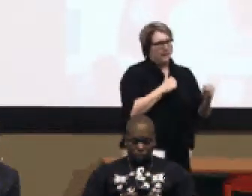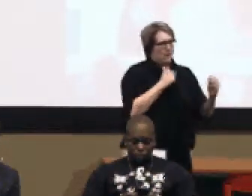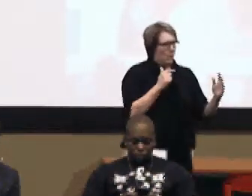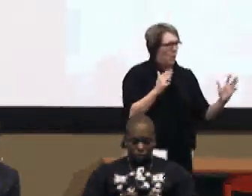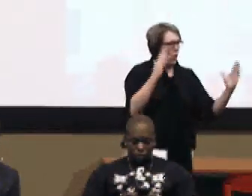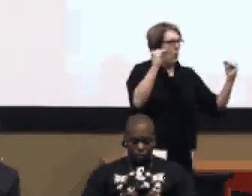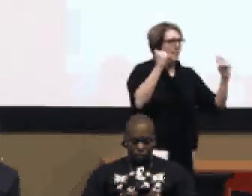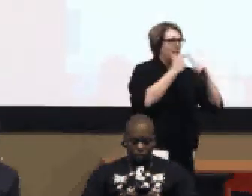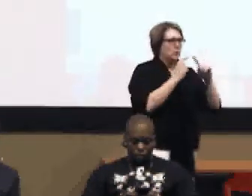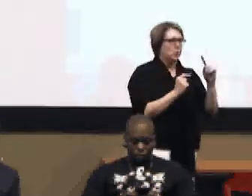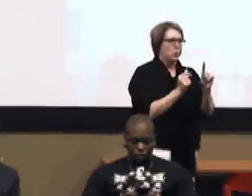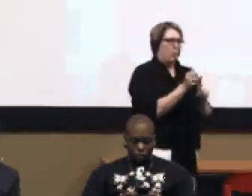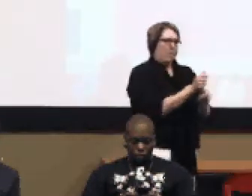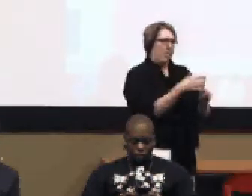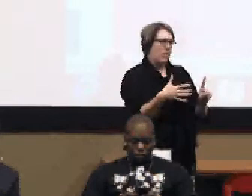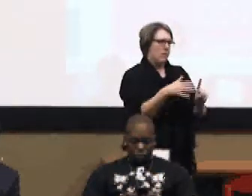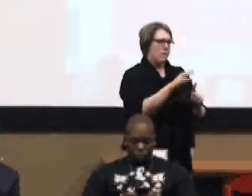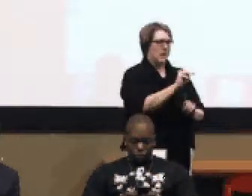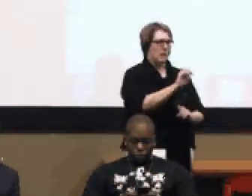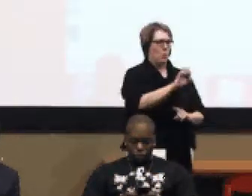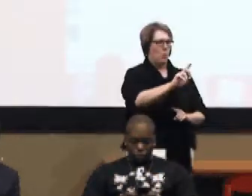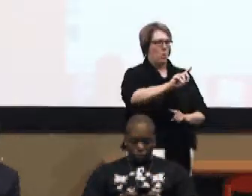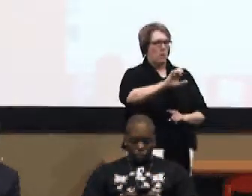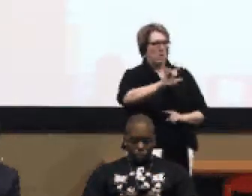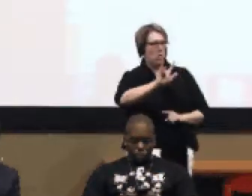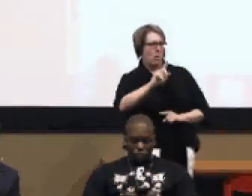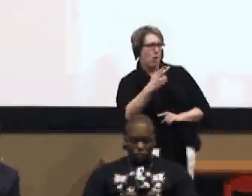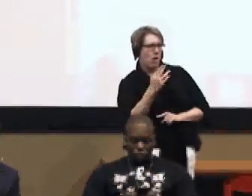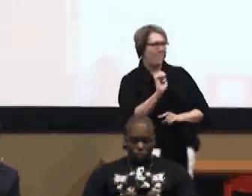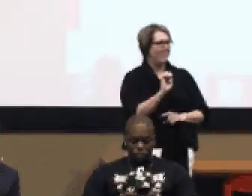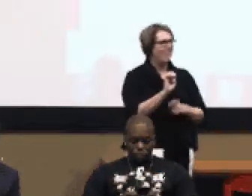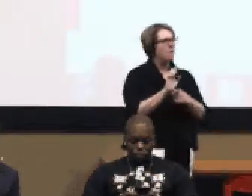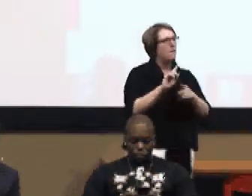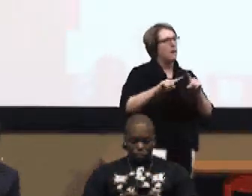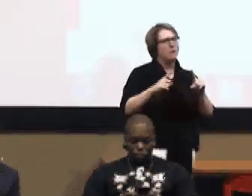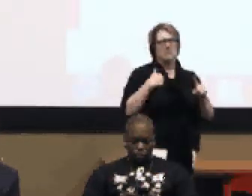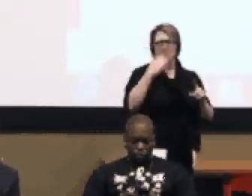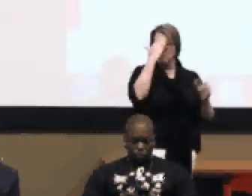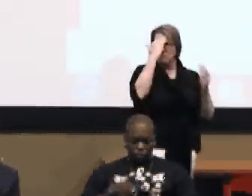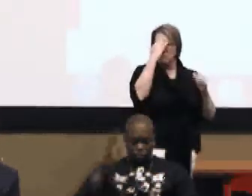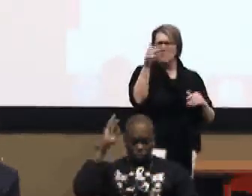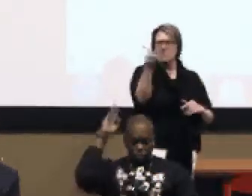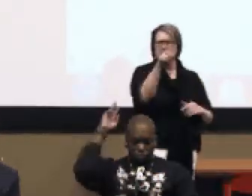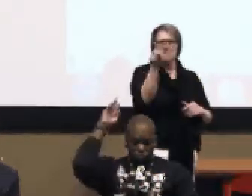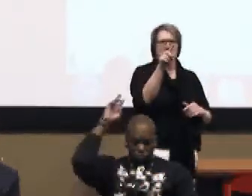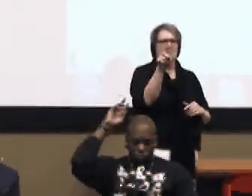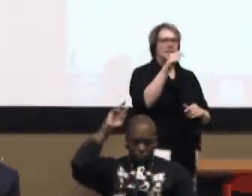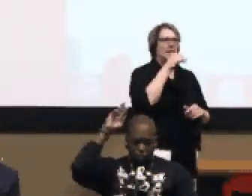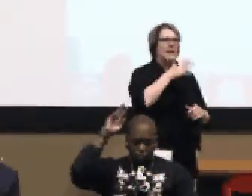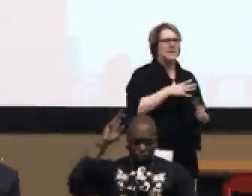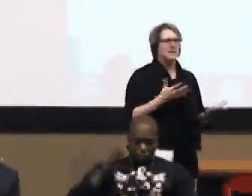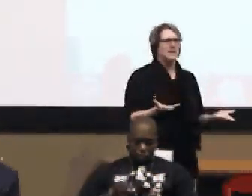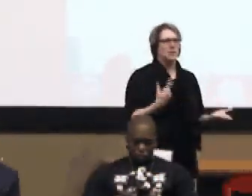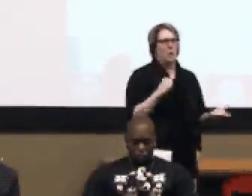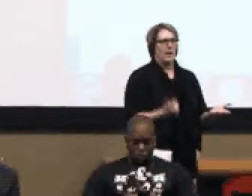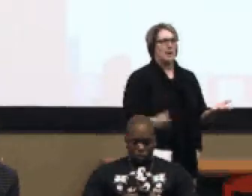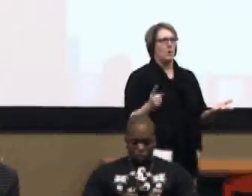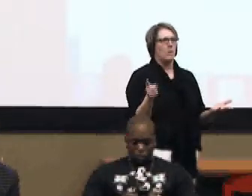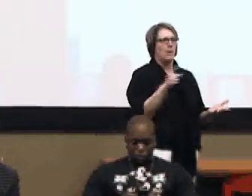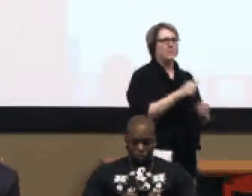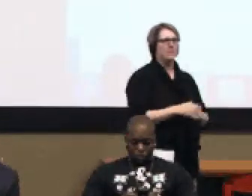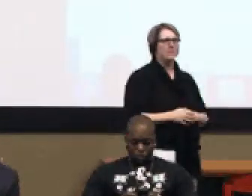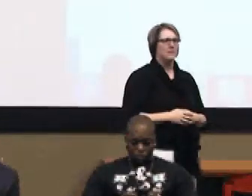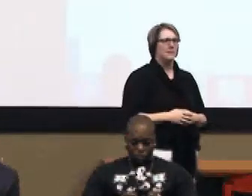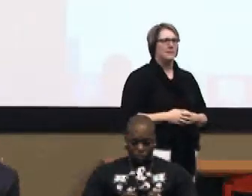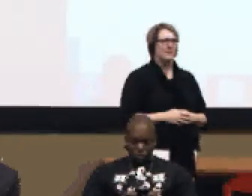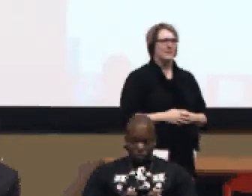hoping to build something a little bit like ModCloth, I guess, except that how many of you are familiar with that? Maybe any ladies here? Yeah, so that's kind of